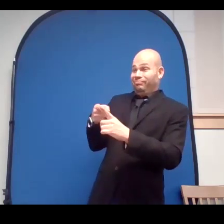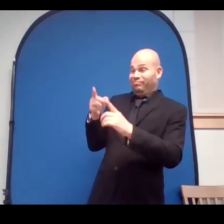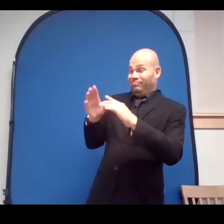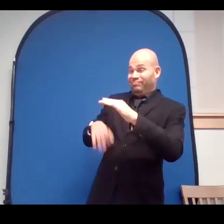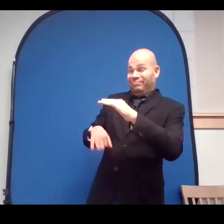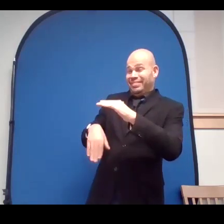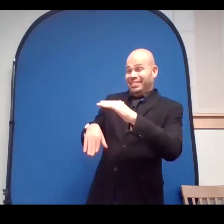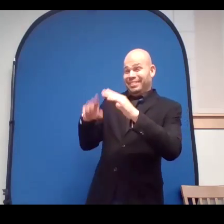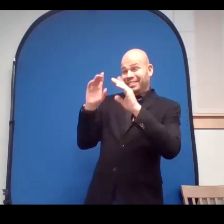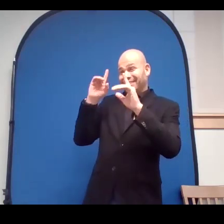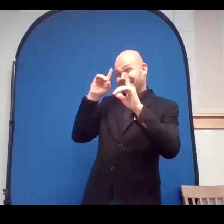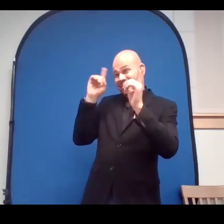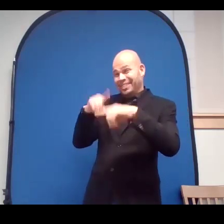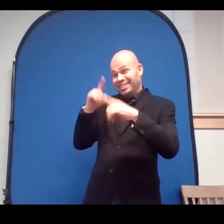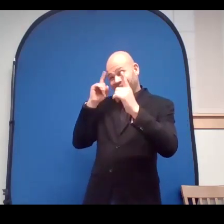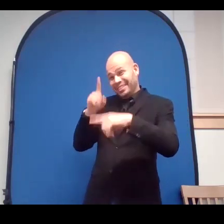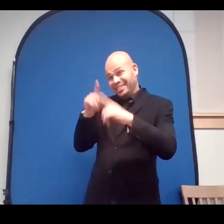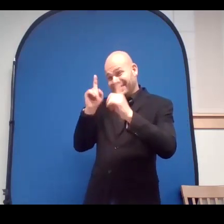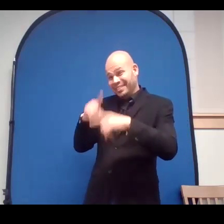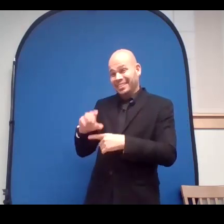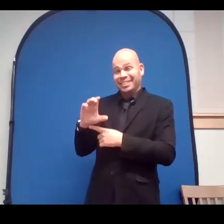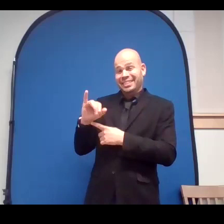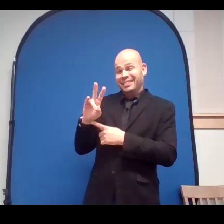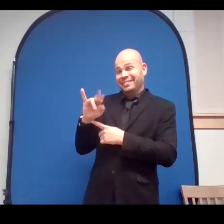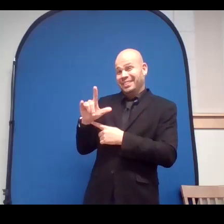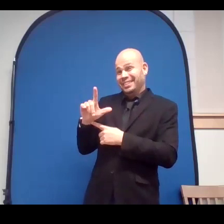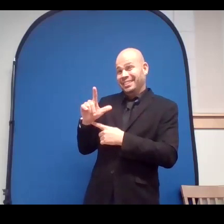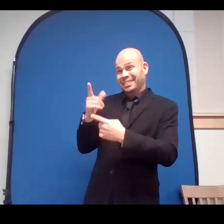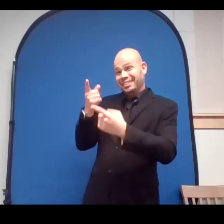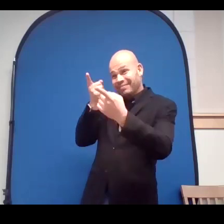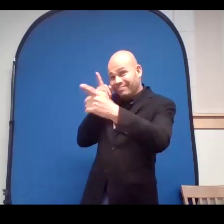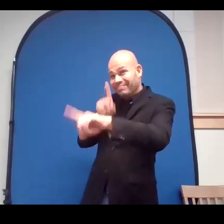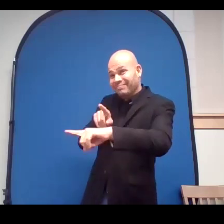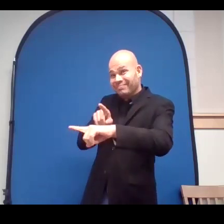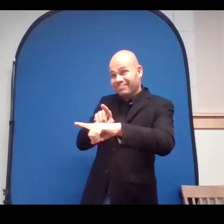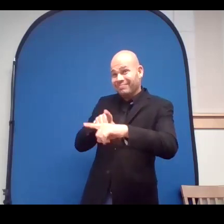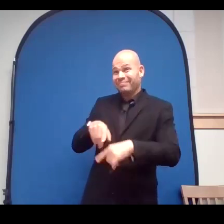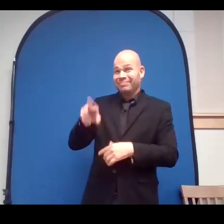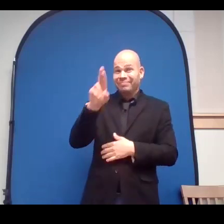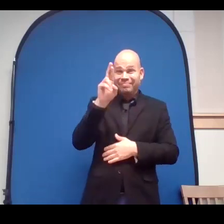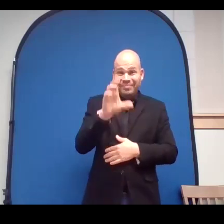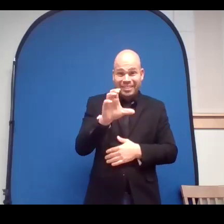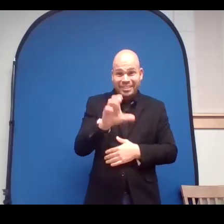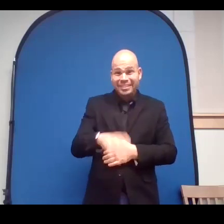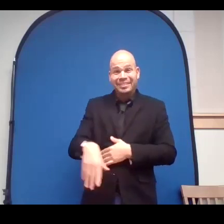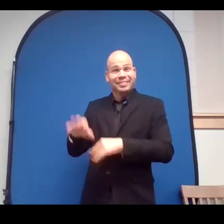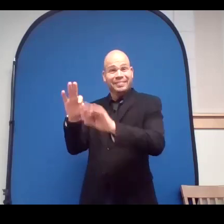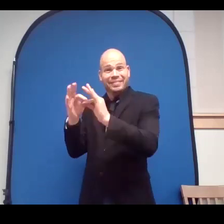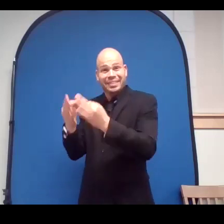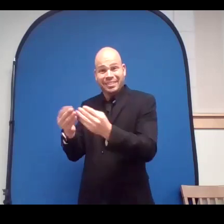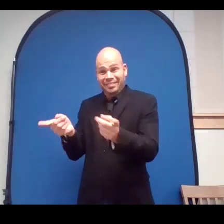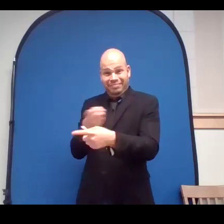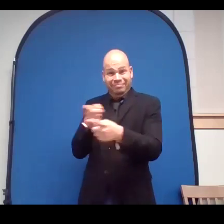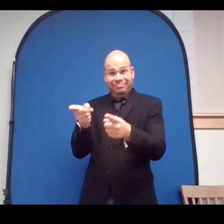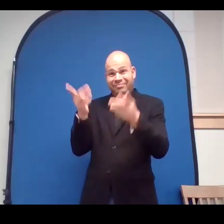Sergeant Card, a civil agreement between Sergeant Card and his family to remove the firearm, which is a civil agreement, and having no